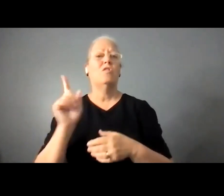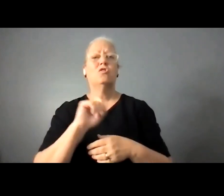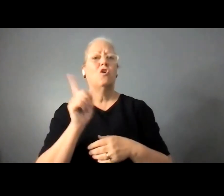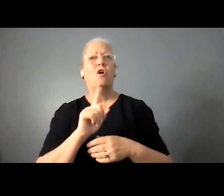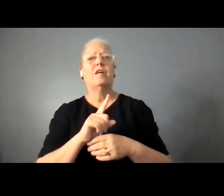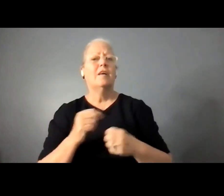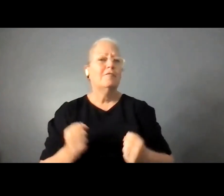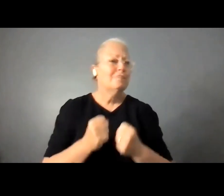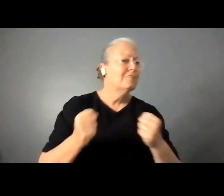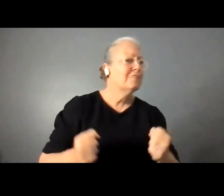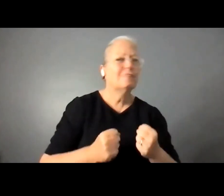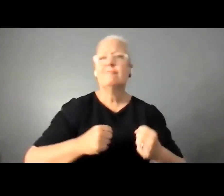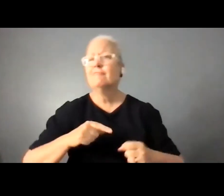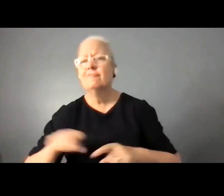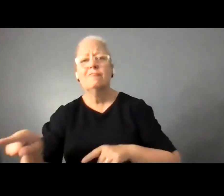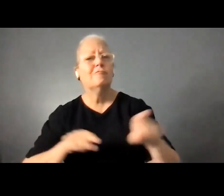and the